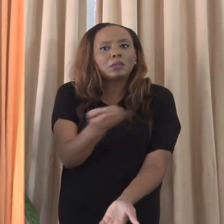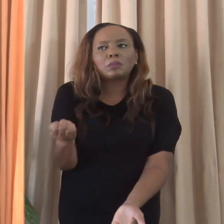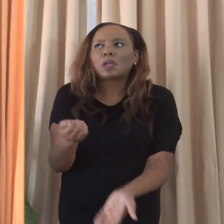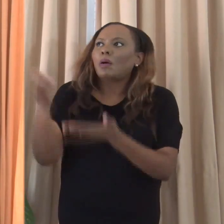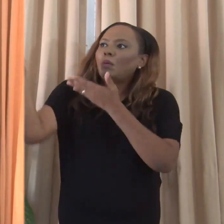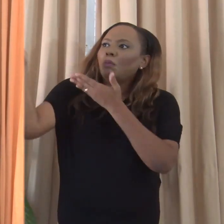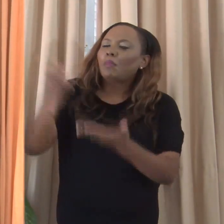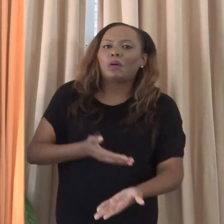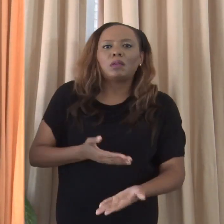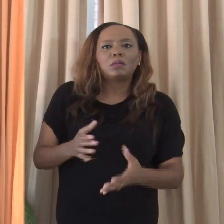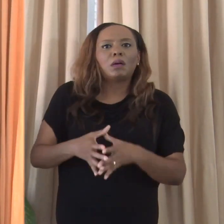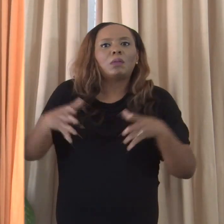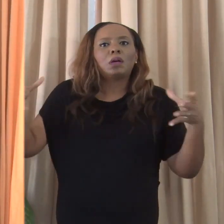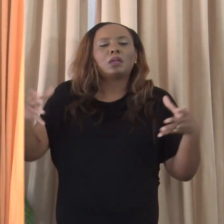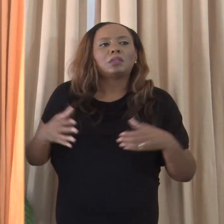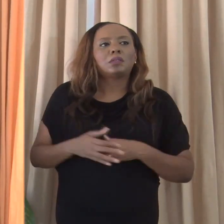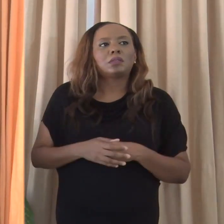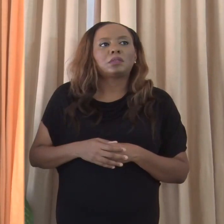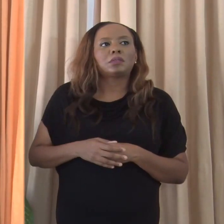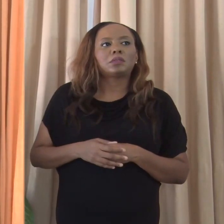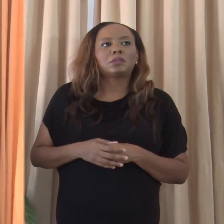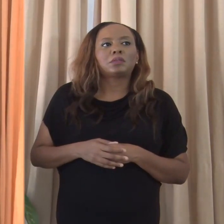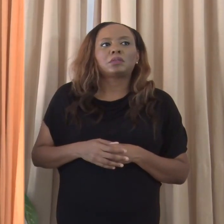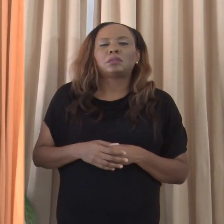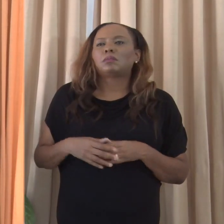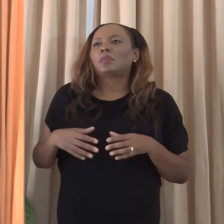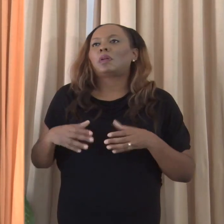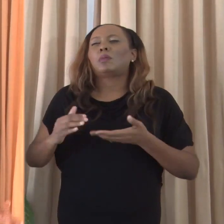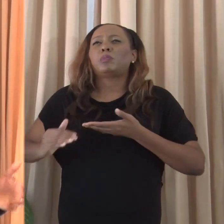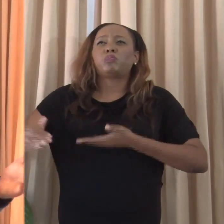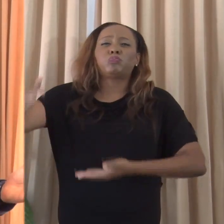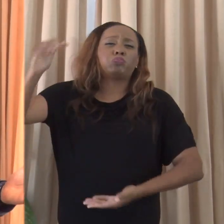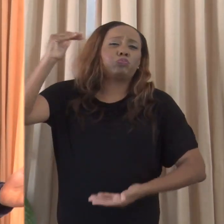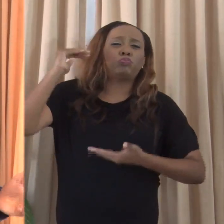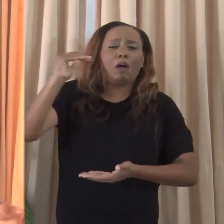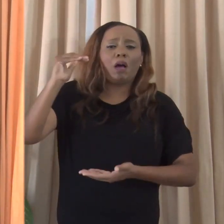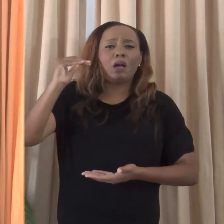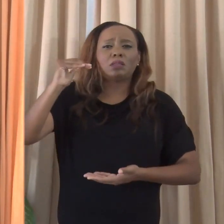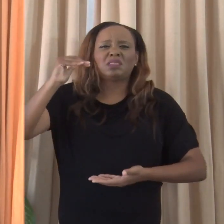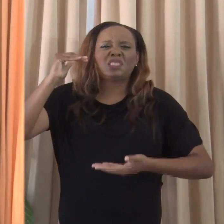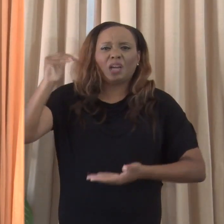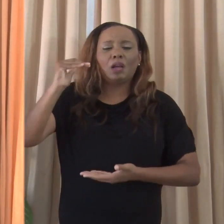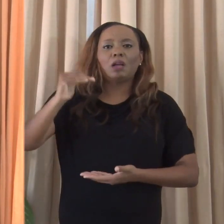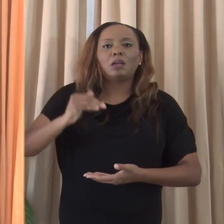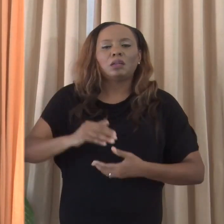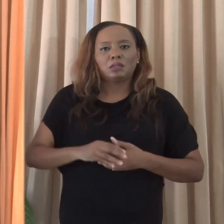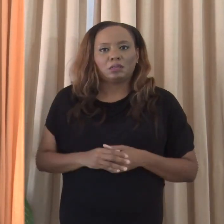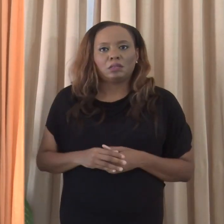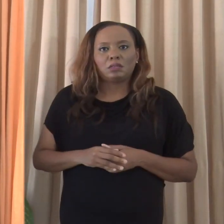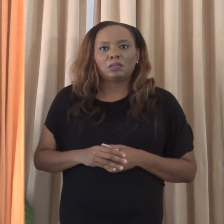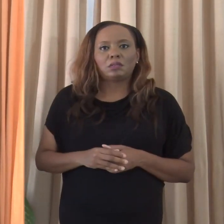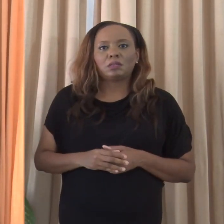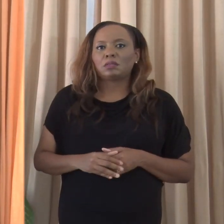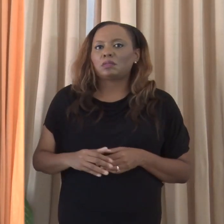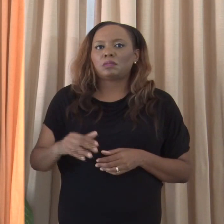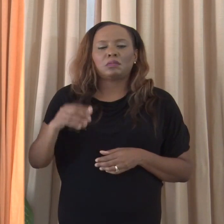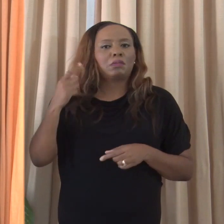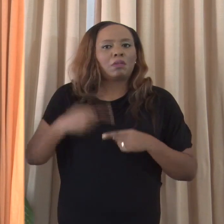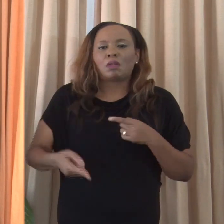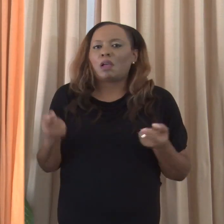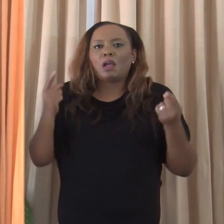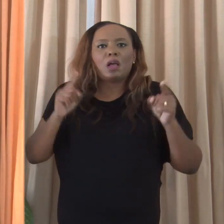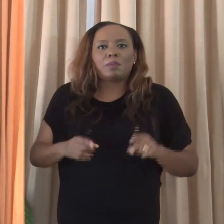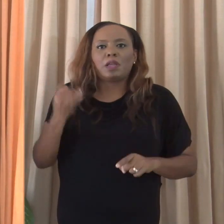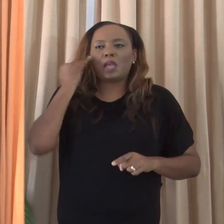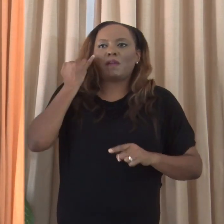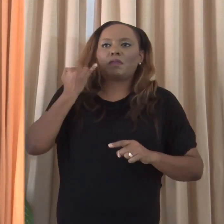shipped into the island? By air, substantial amounts, not able to easily do it otherwise.